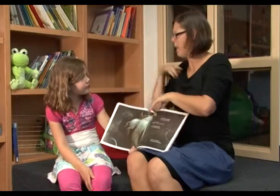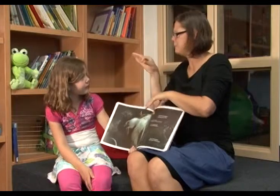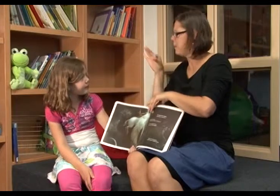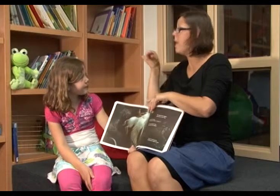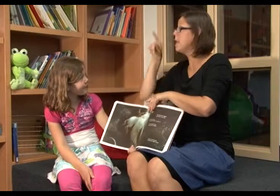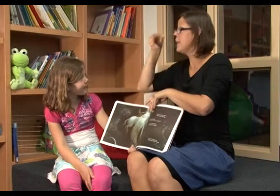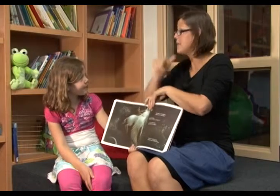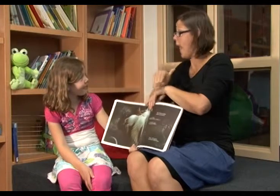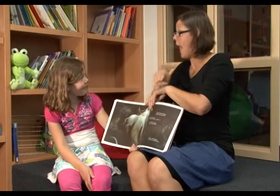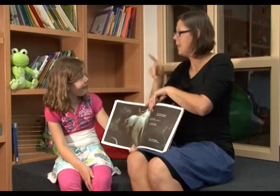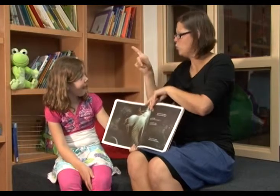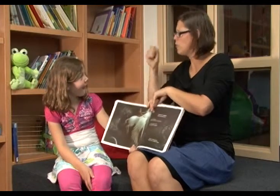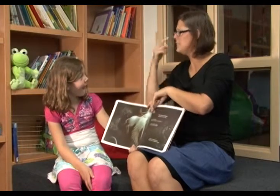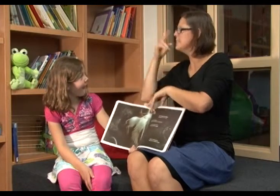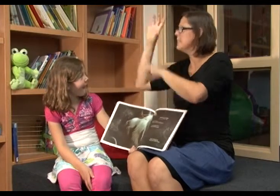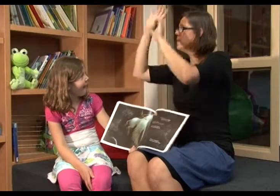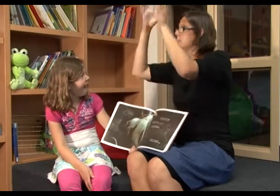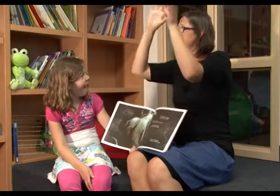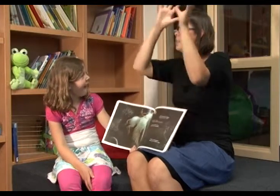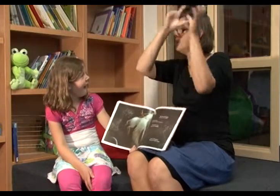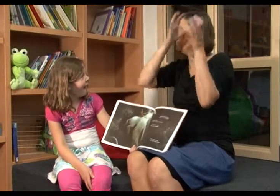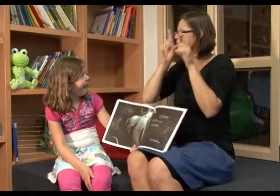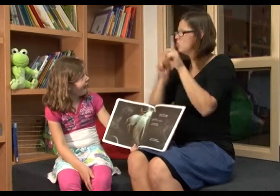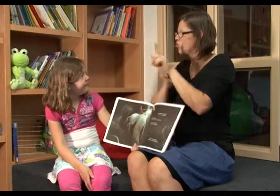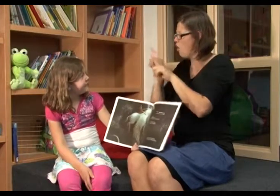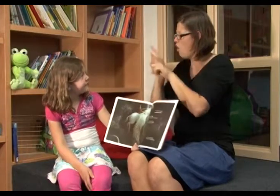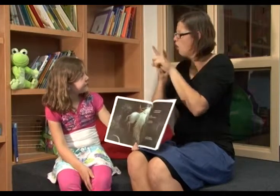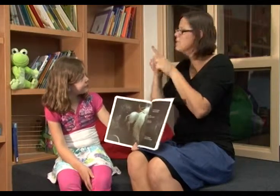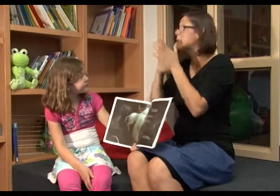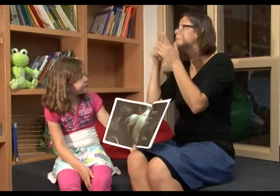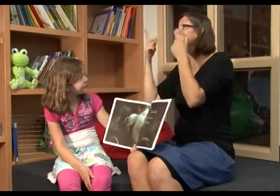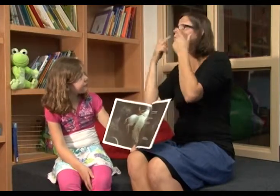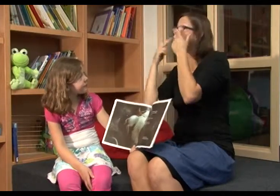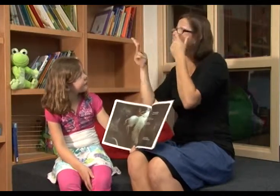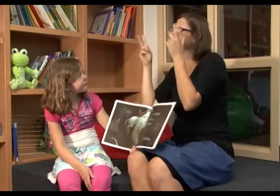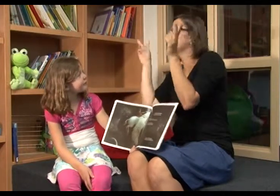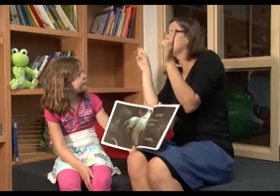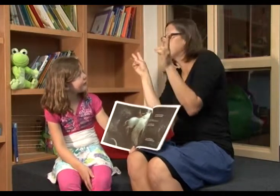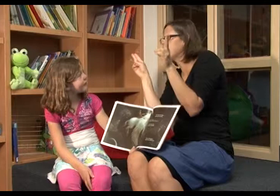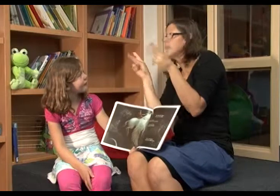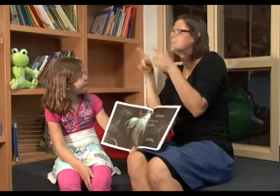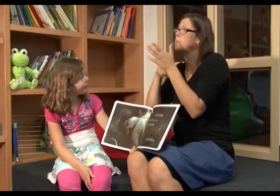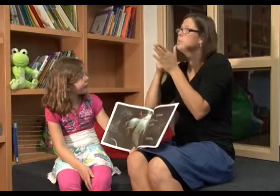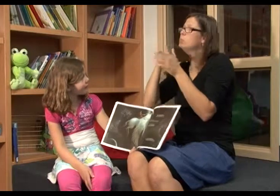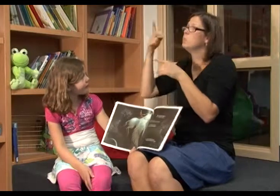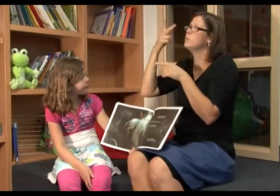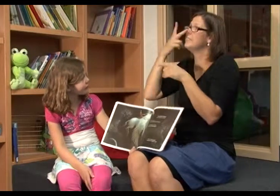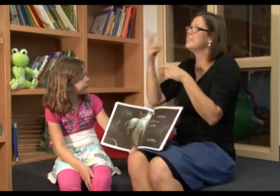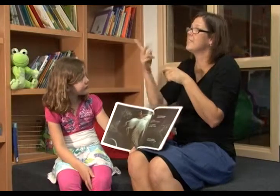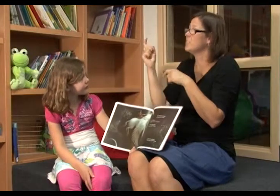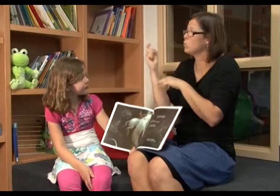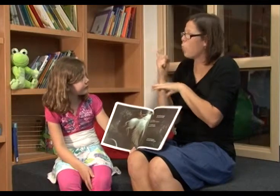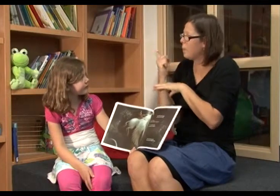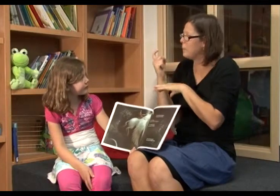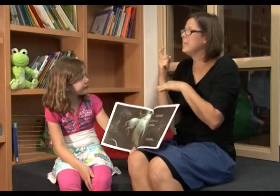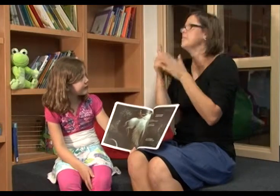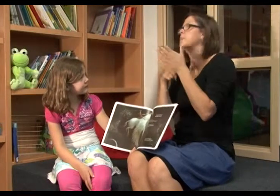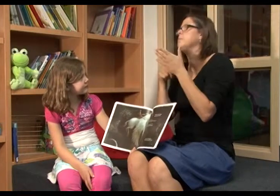You remember I talked to you about the constellations at night, you see them. You might see crabs or